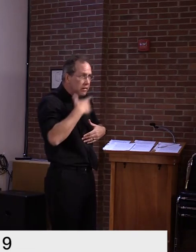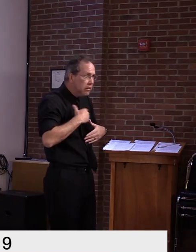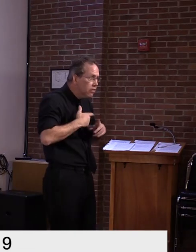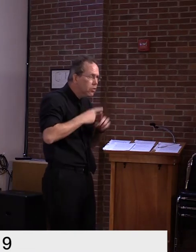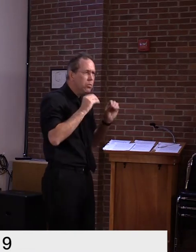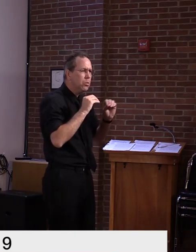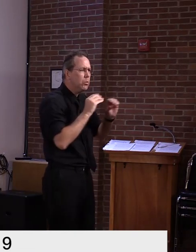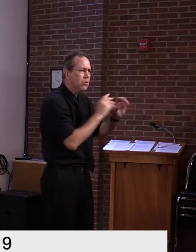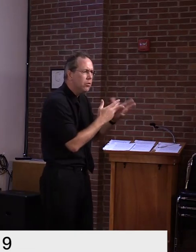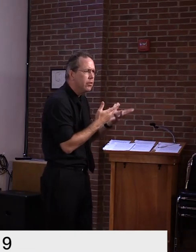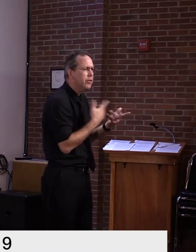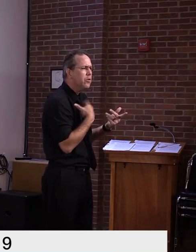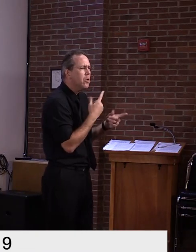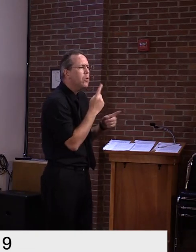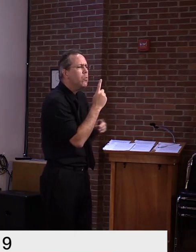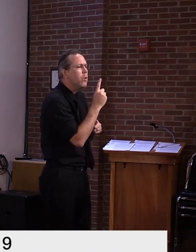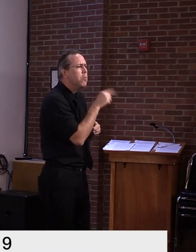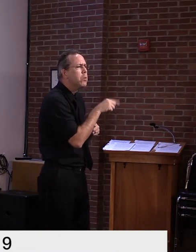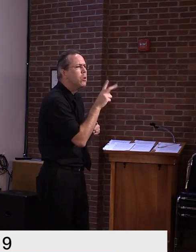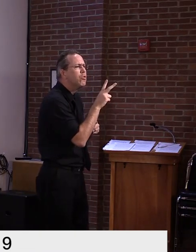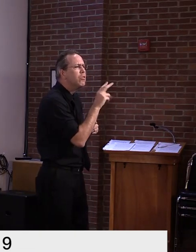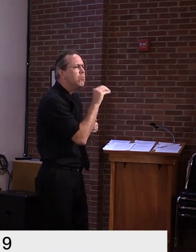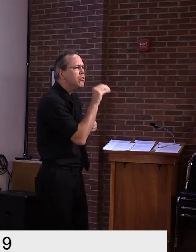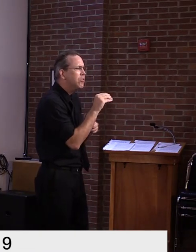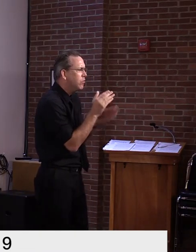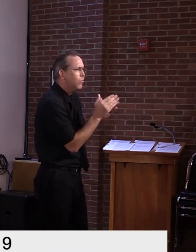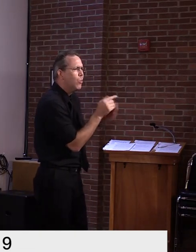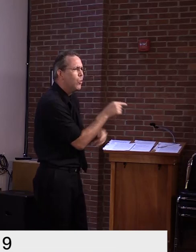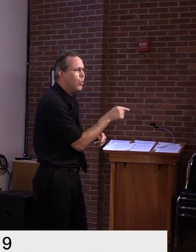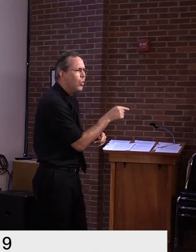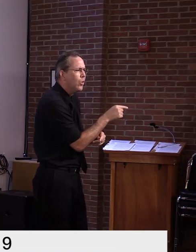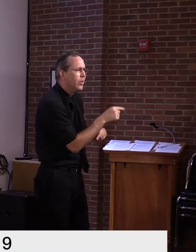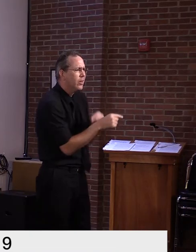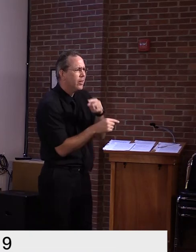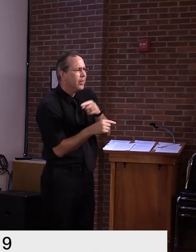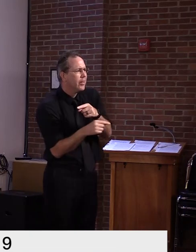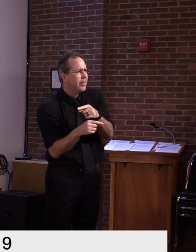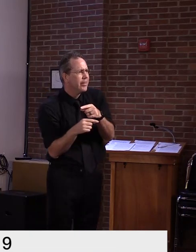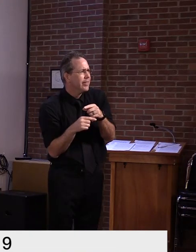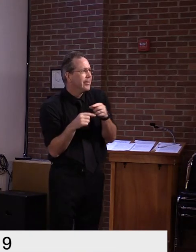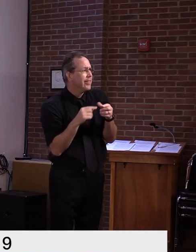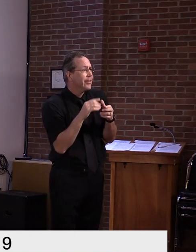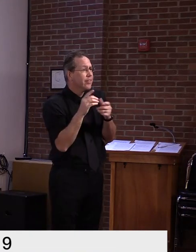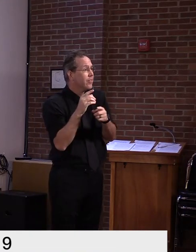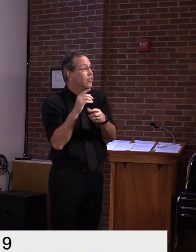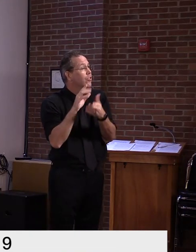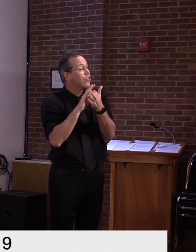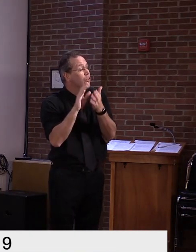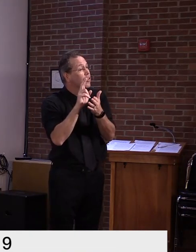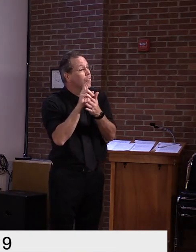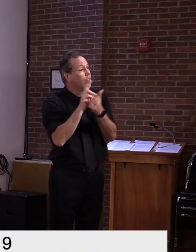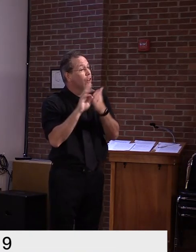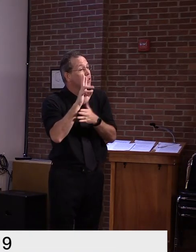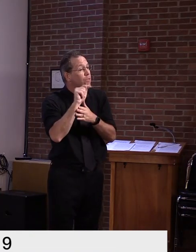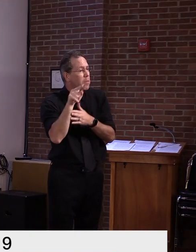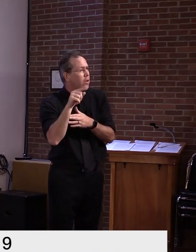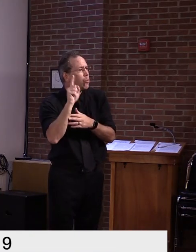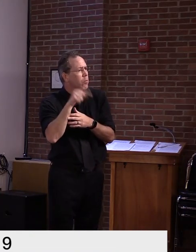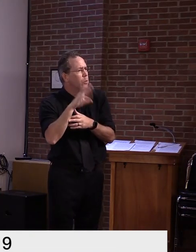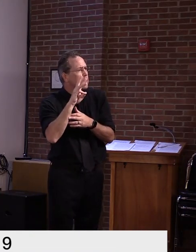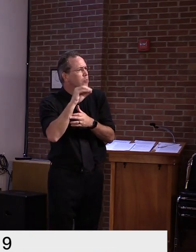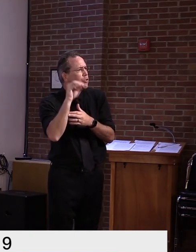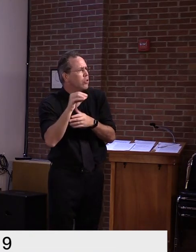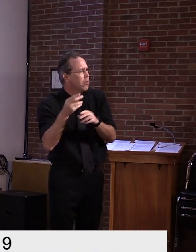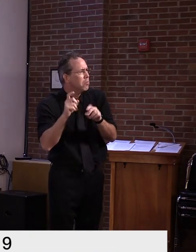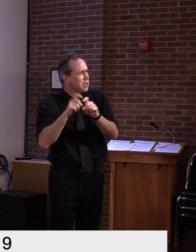where UNC is just a fraction of that, 0.16 tests per student. And then you can see the final results. Northern Vermont